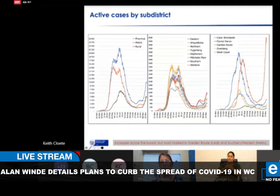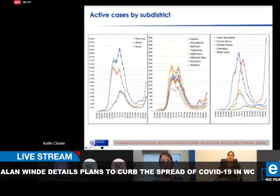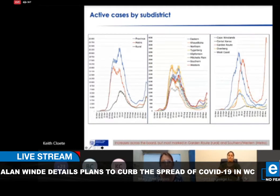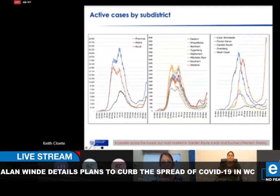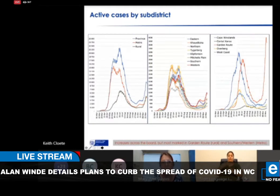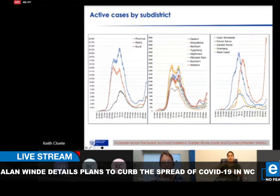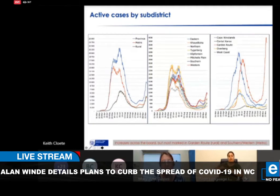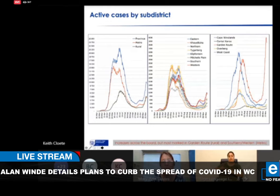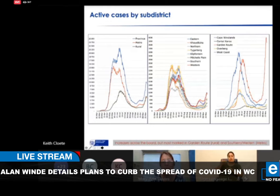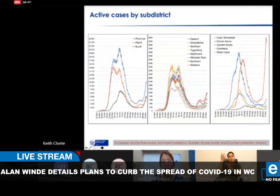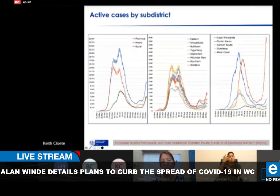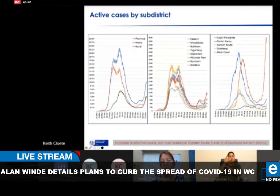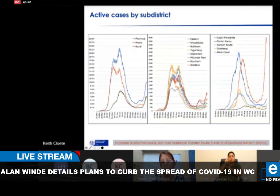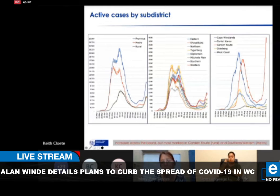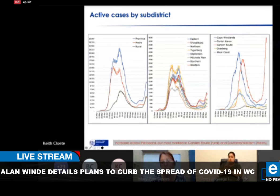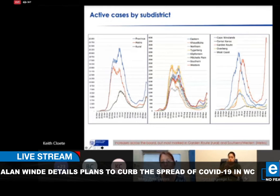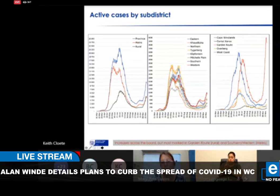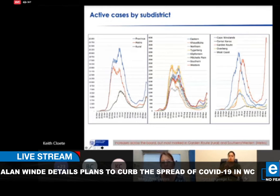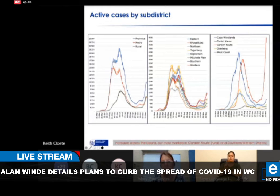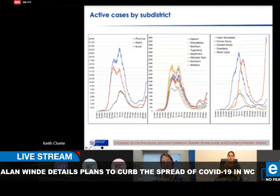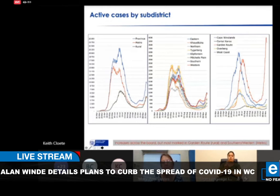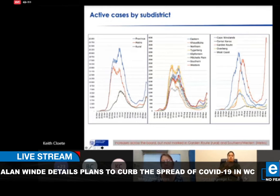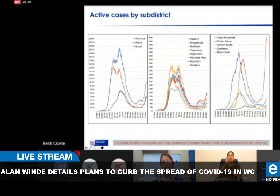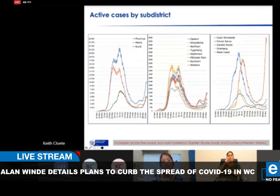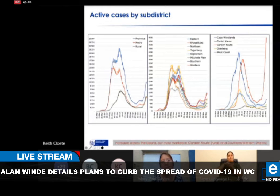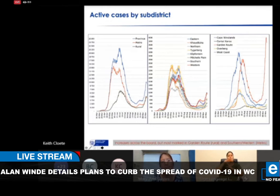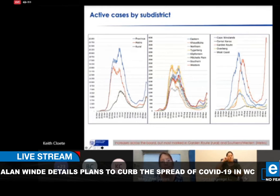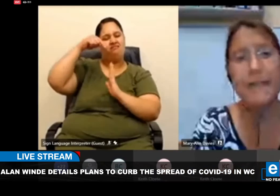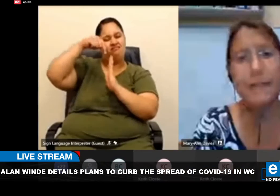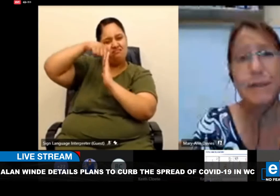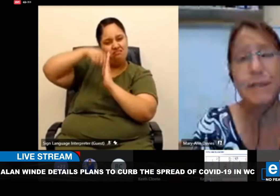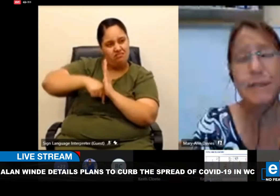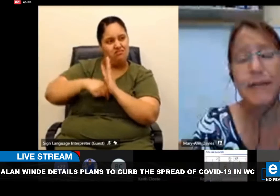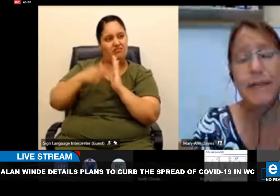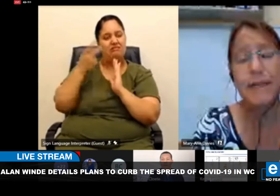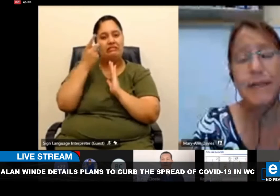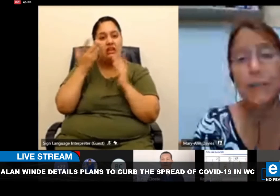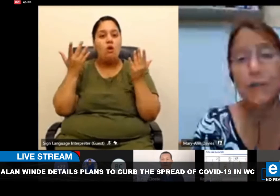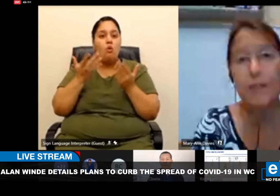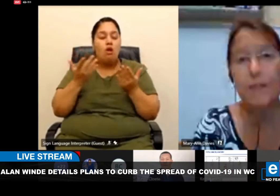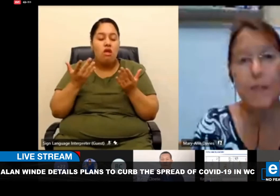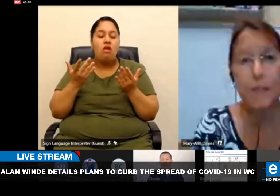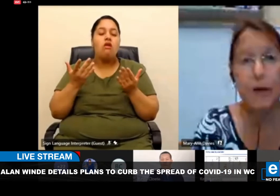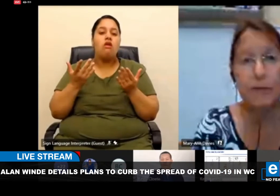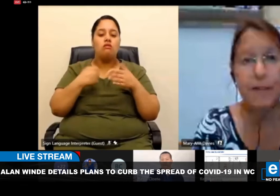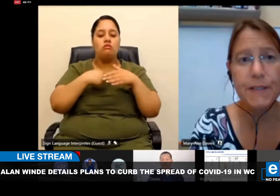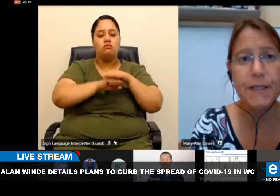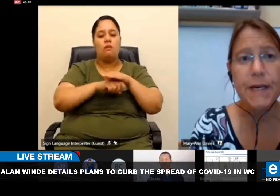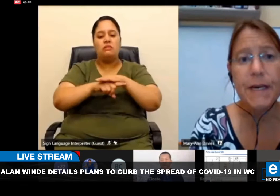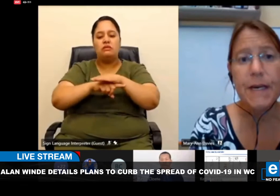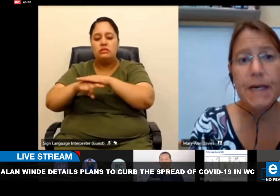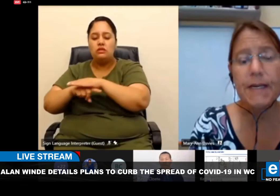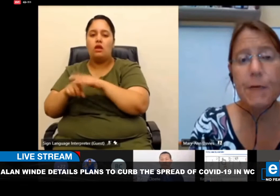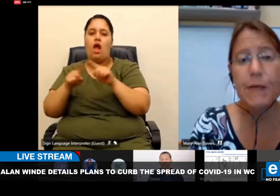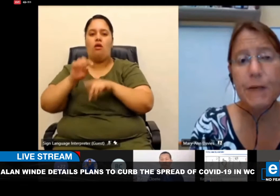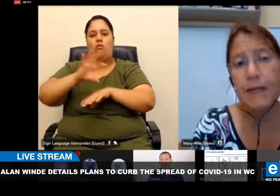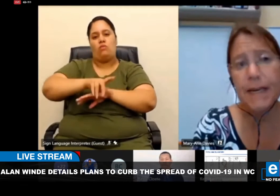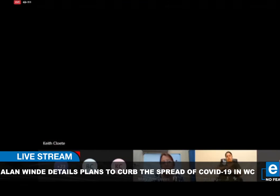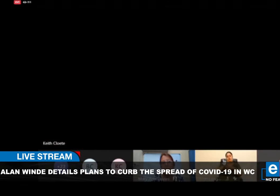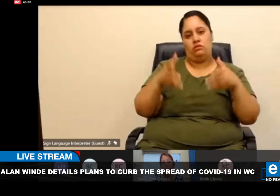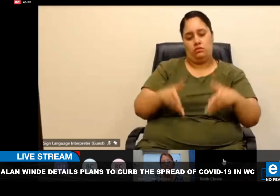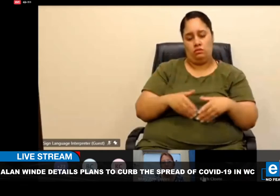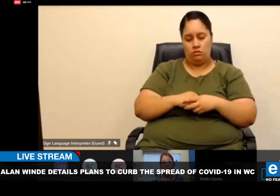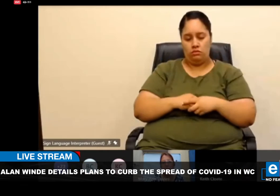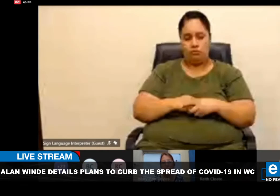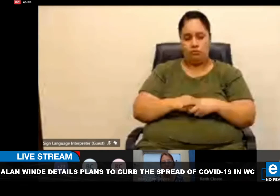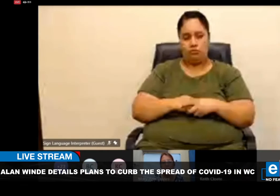talk a little bit about a closer look at what we're seeing in the different districts in the province. Here we're looking at